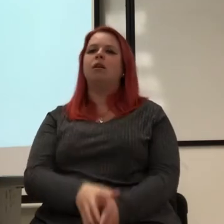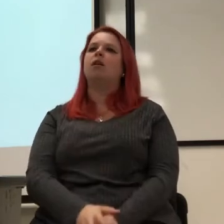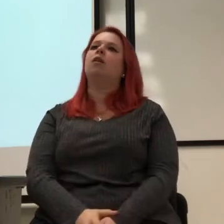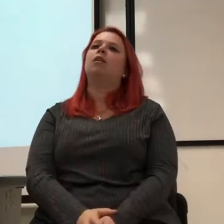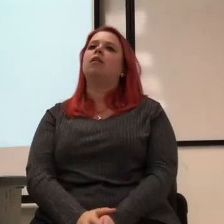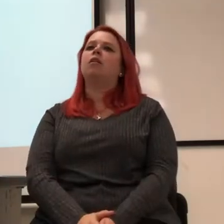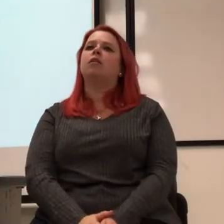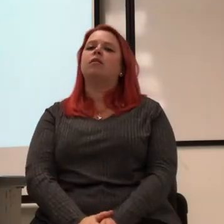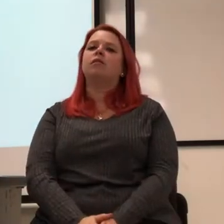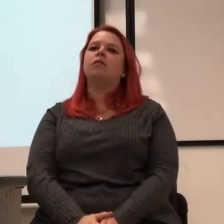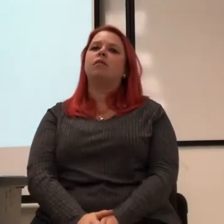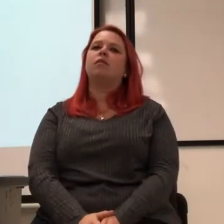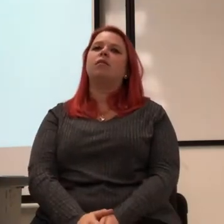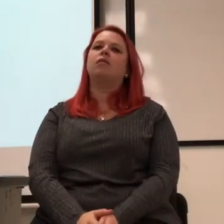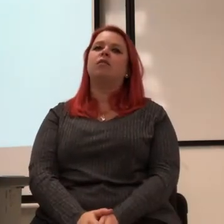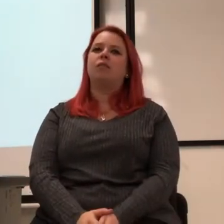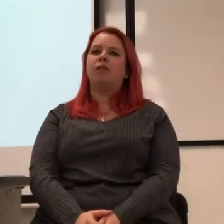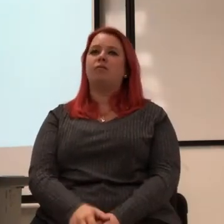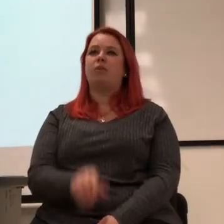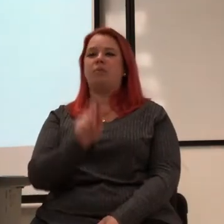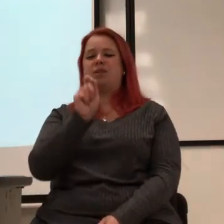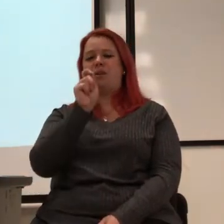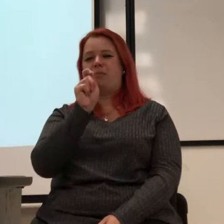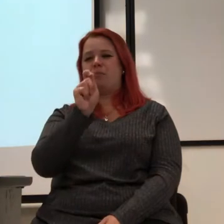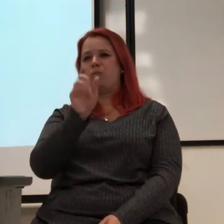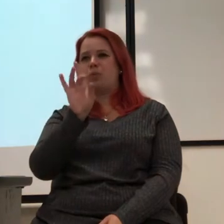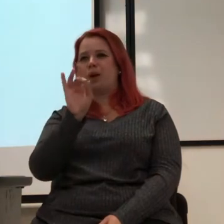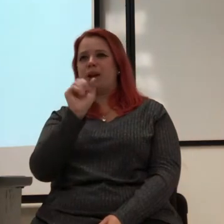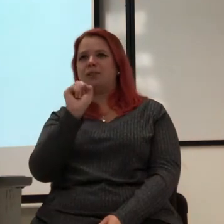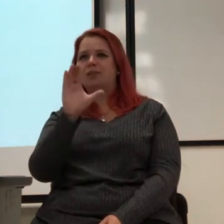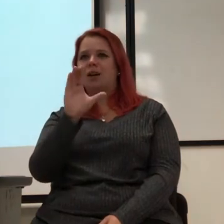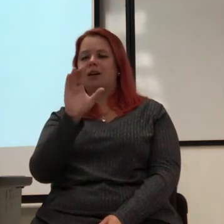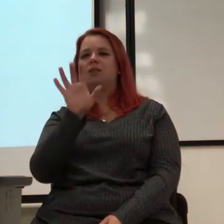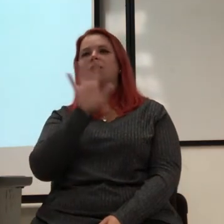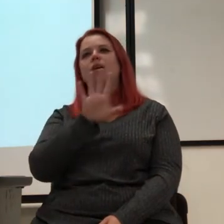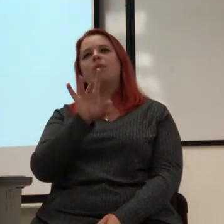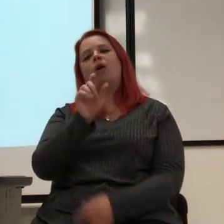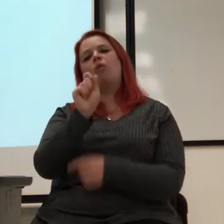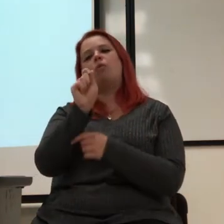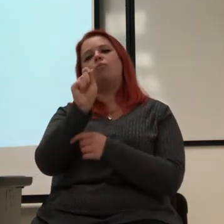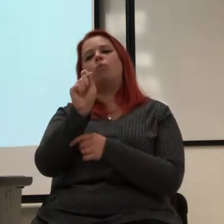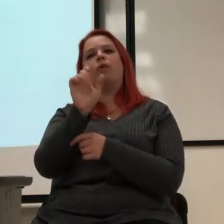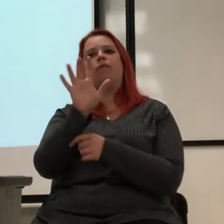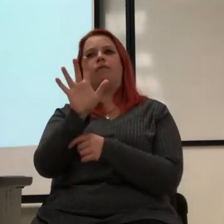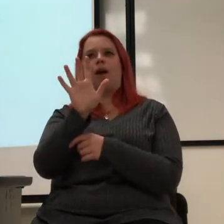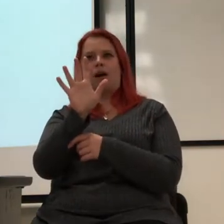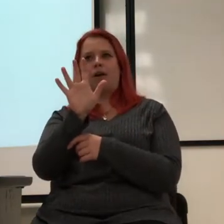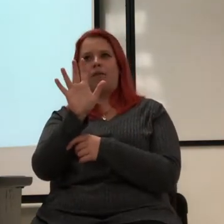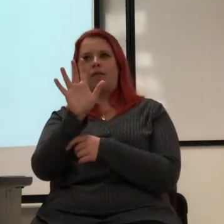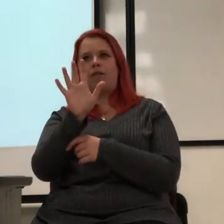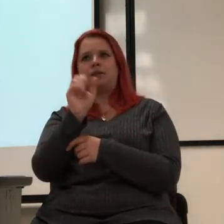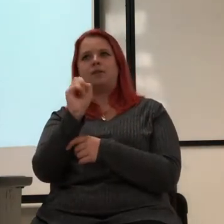Now, of that 0.8 seconds, about 0.5 of that is